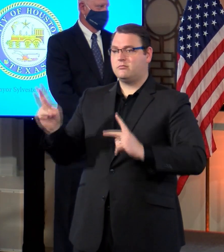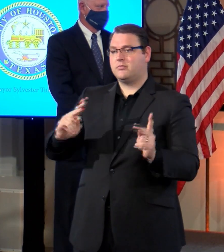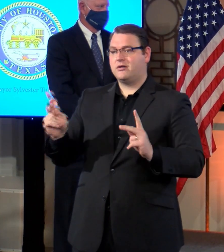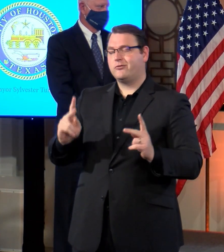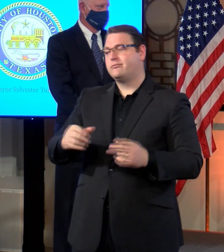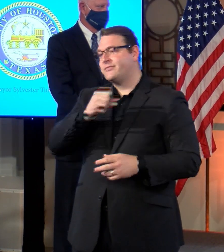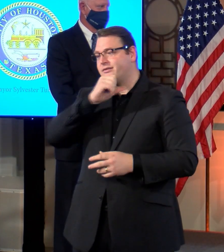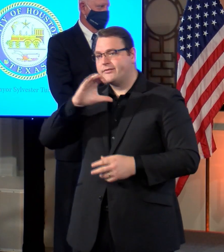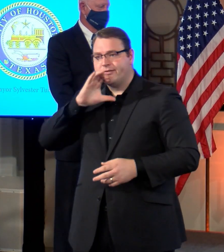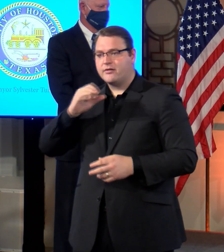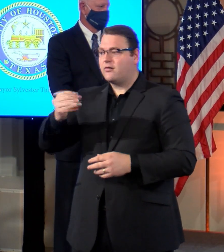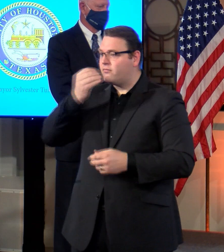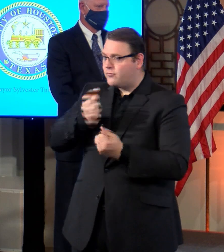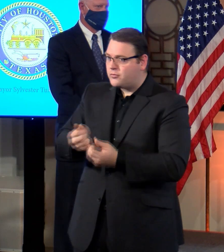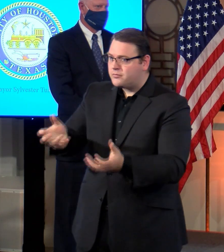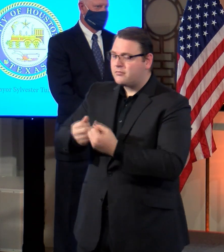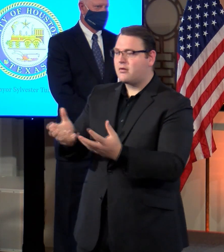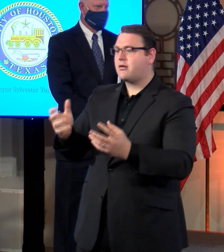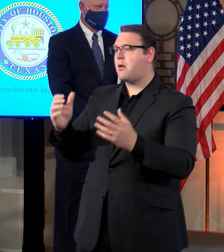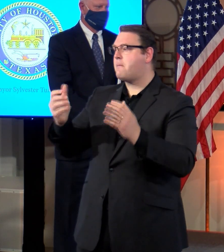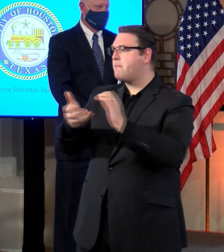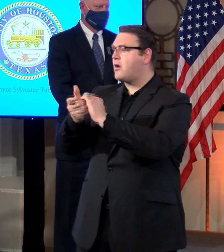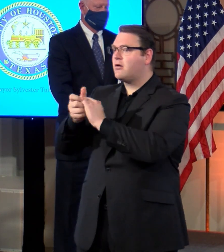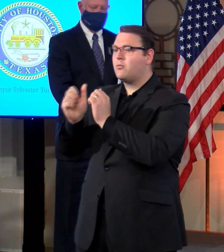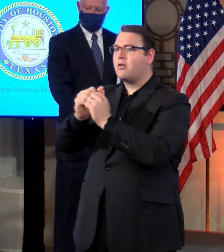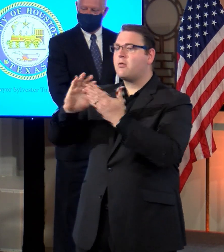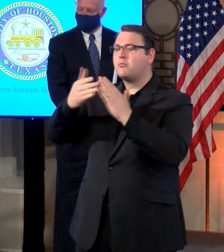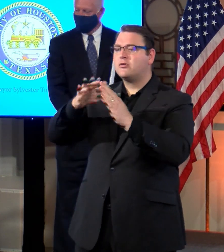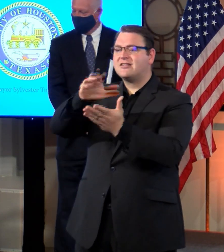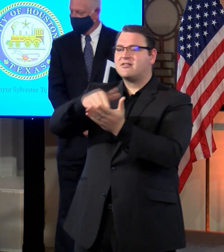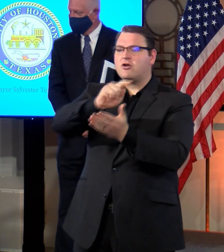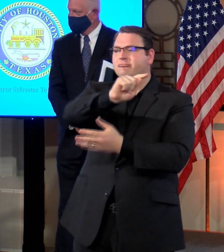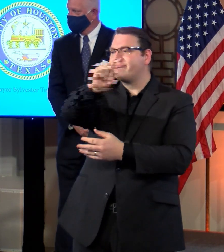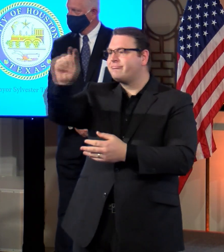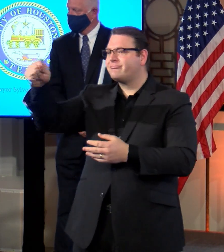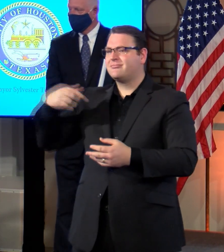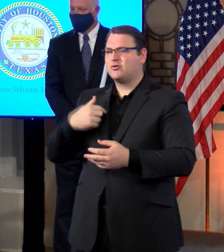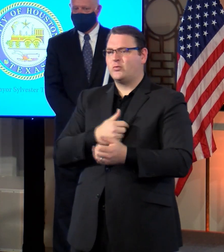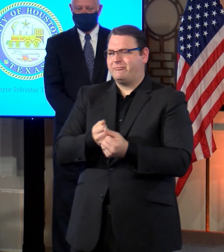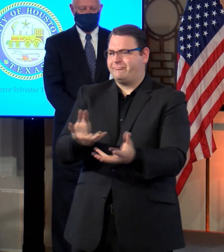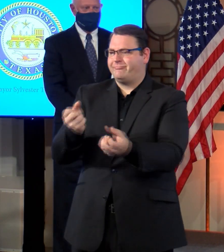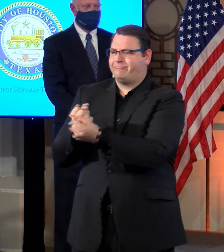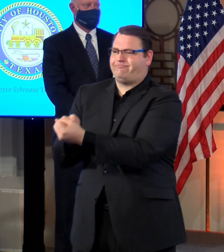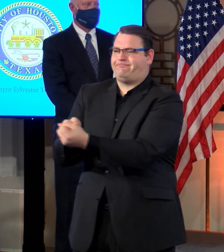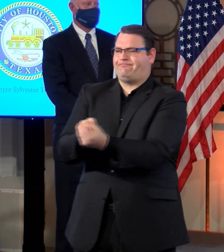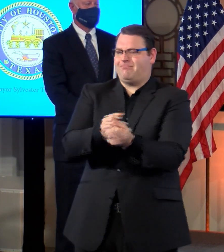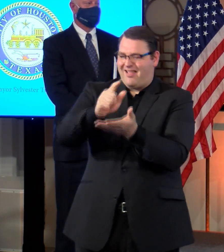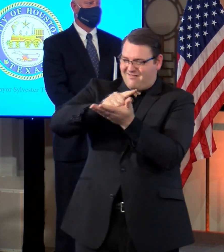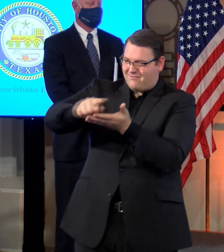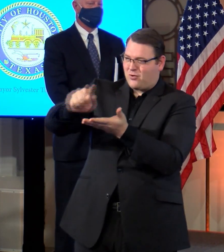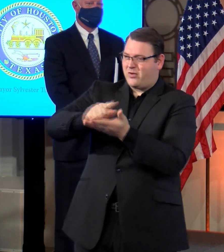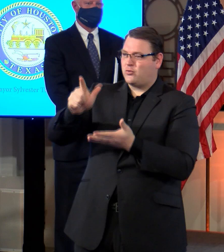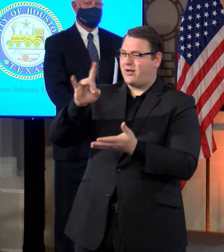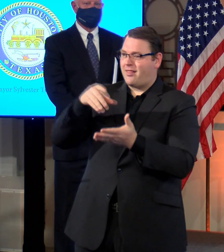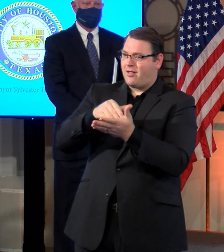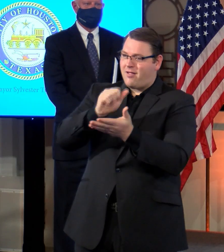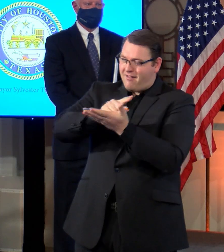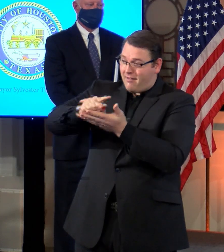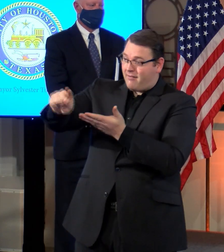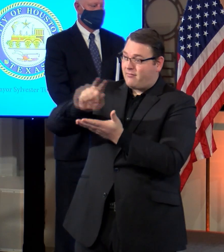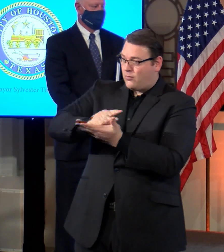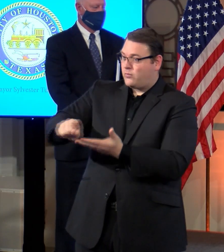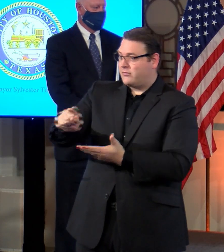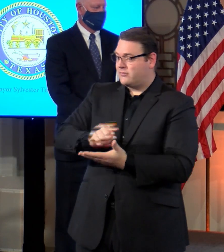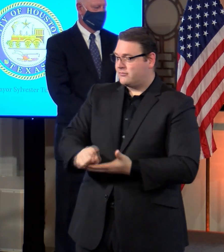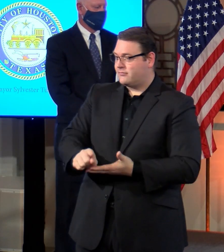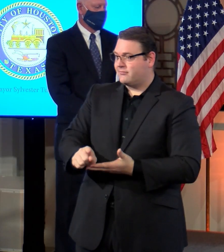with partners, with our community centers. And just as I was listening to all of the citizens at the public session,